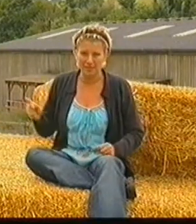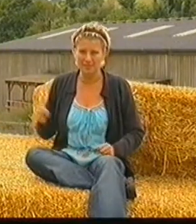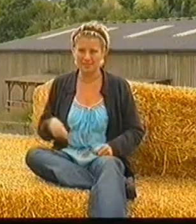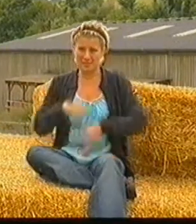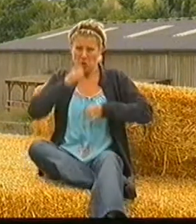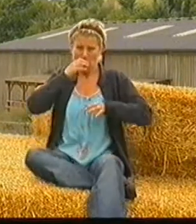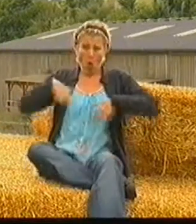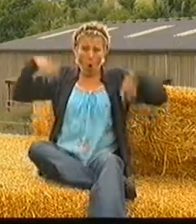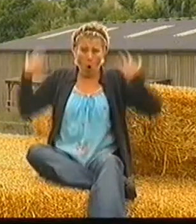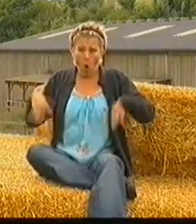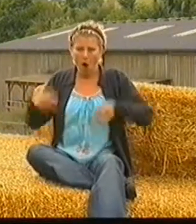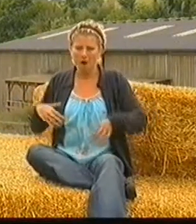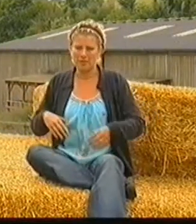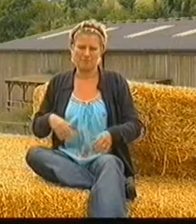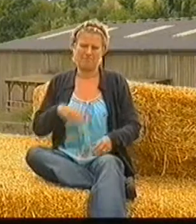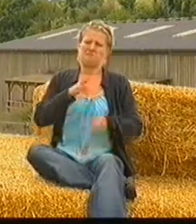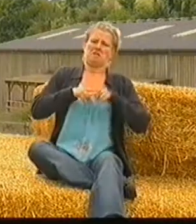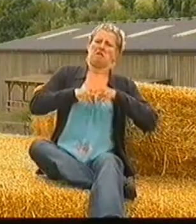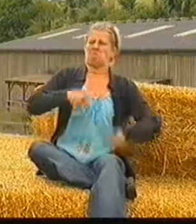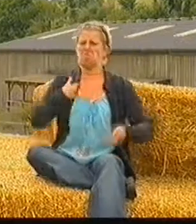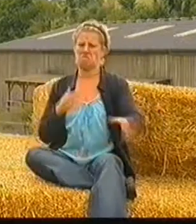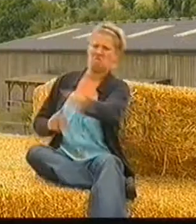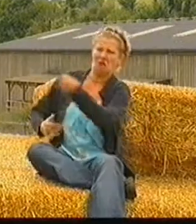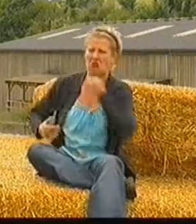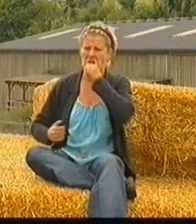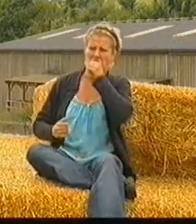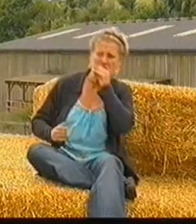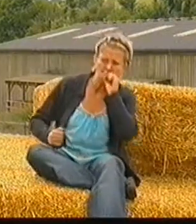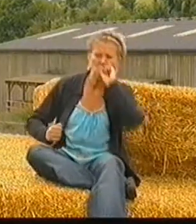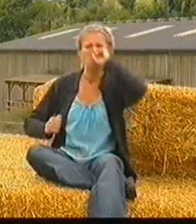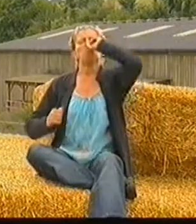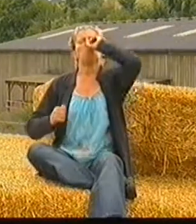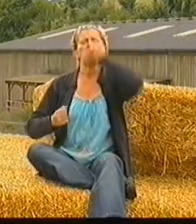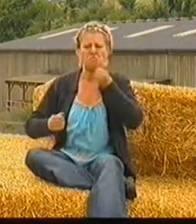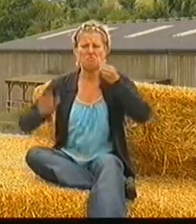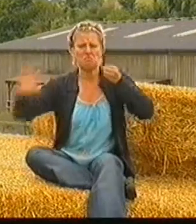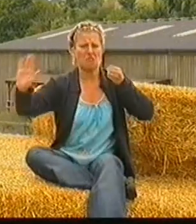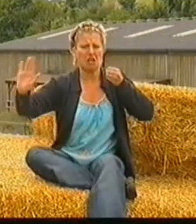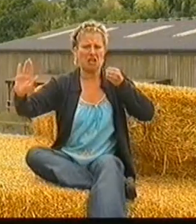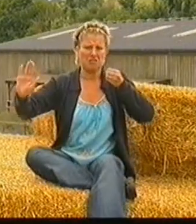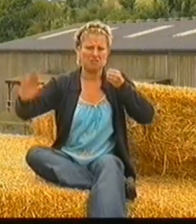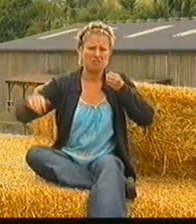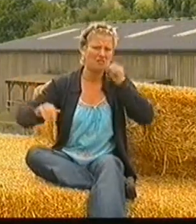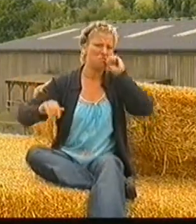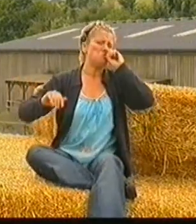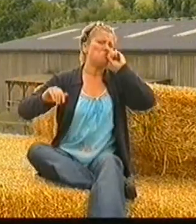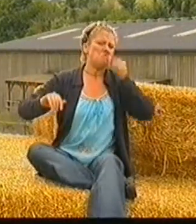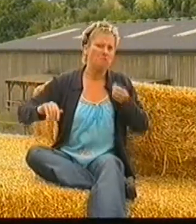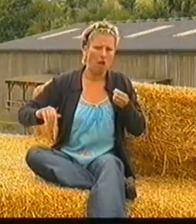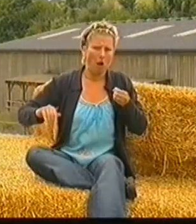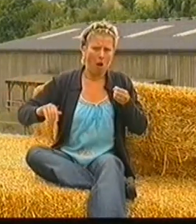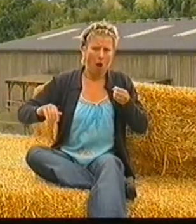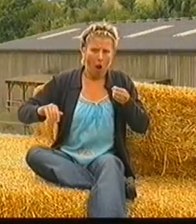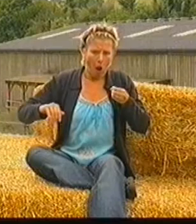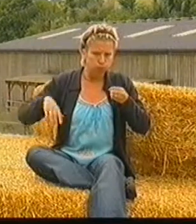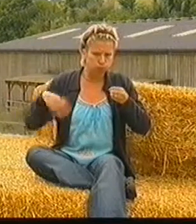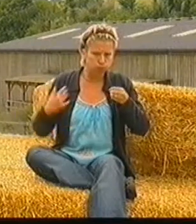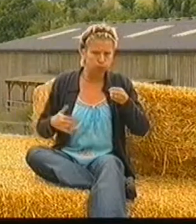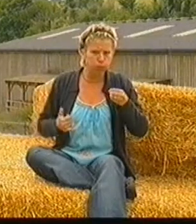A home-brewed fiery liquor that burned in your throat and boiled in your stomach. Mr. Fox grabbed the jar